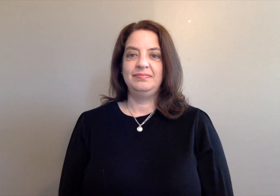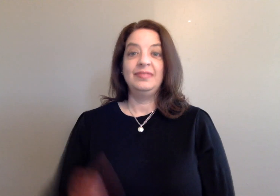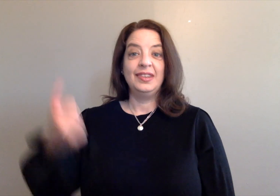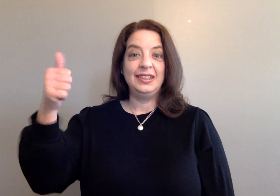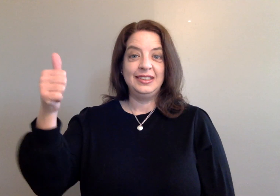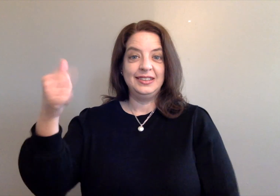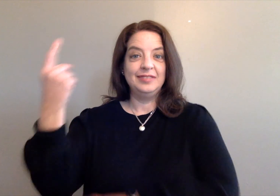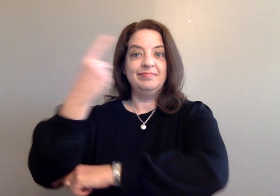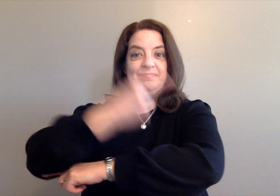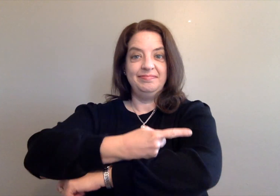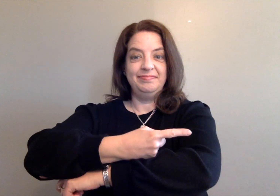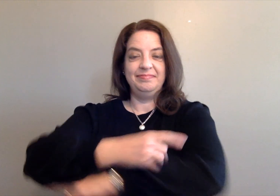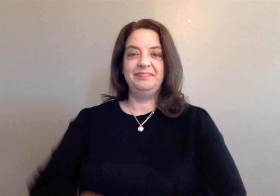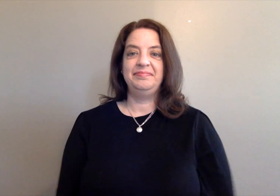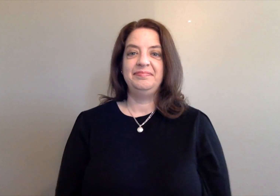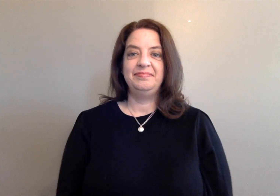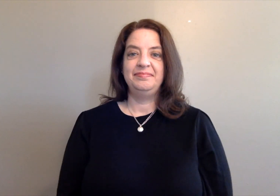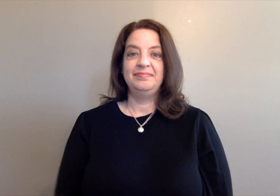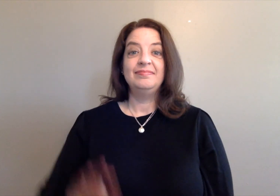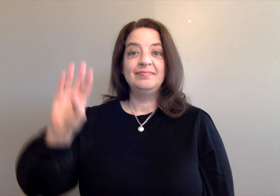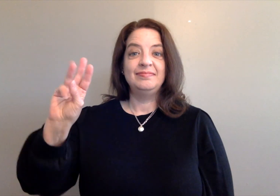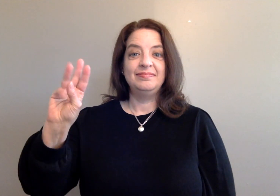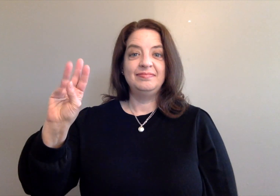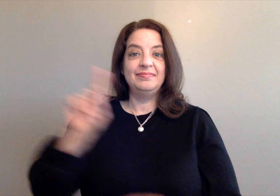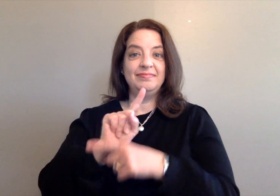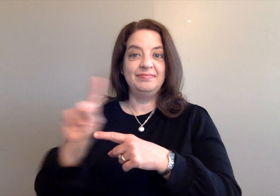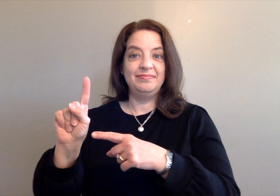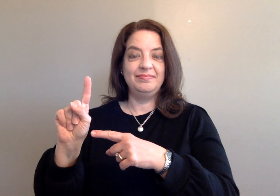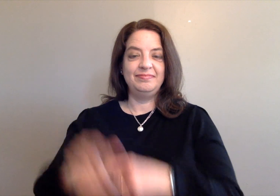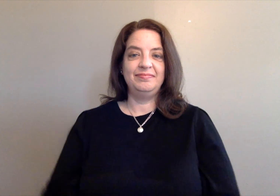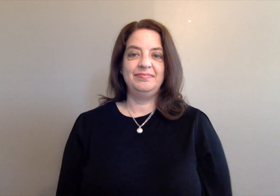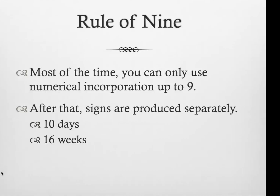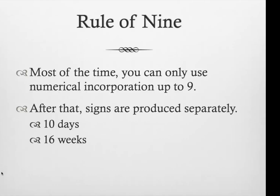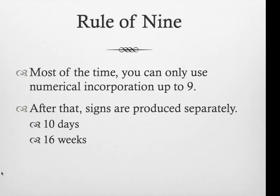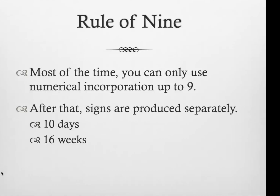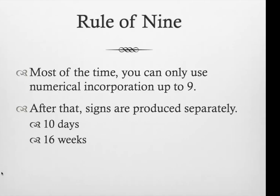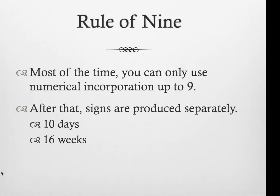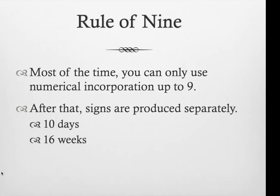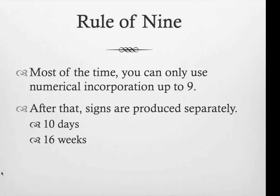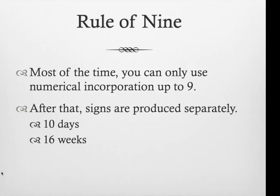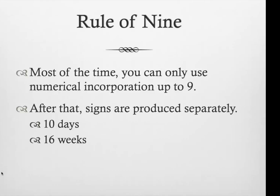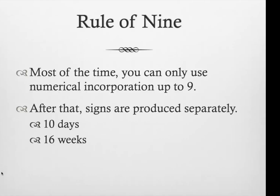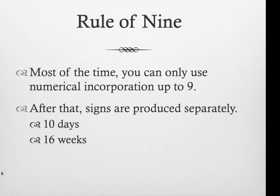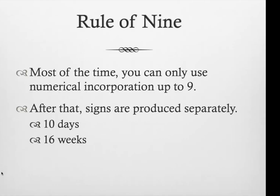separate it 10 days or 16 weeks. Not that you really count 16 weeks much as a measure of time